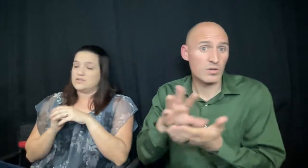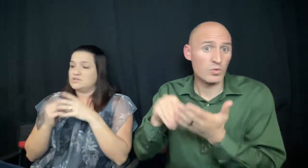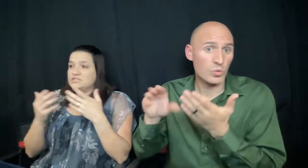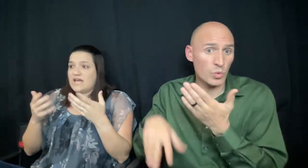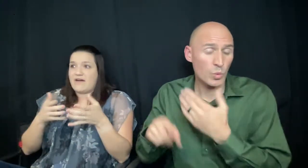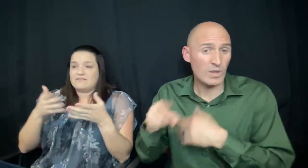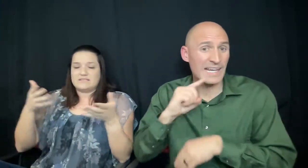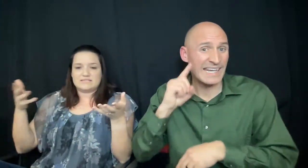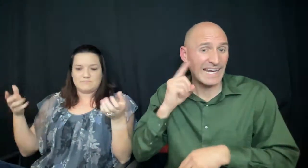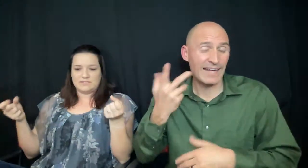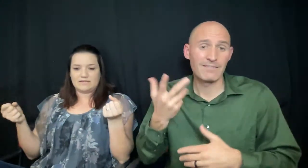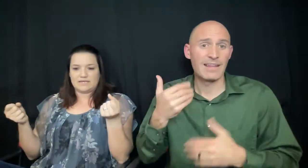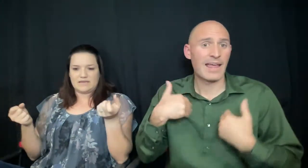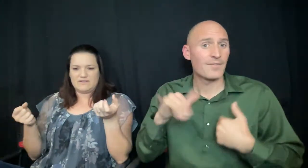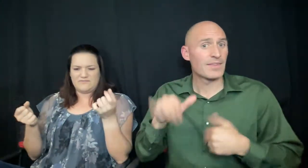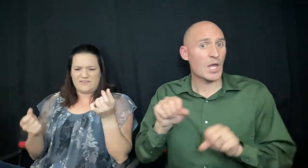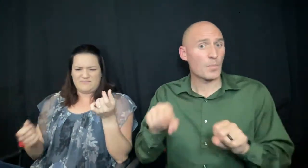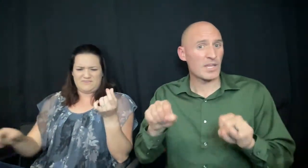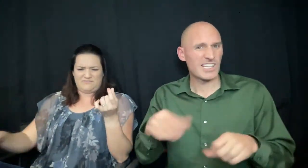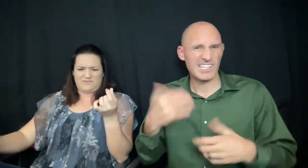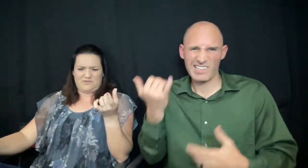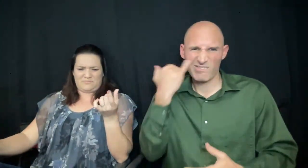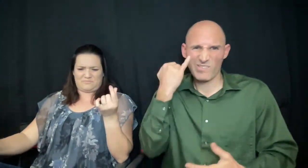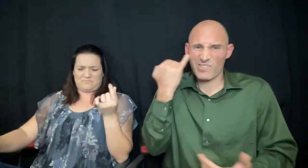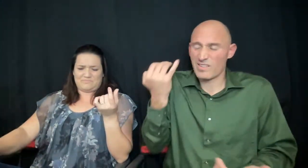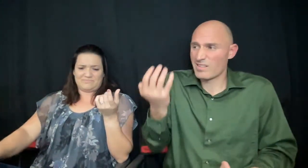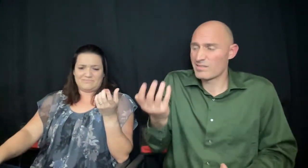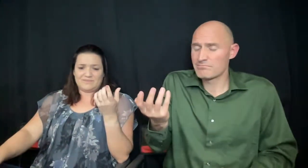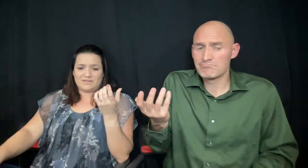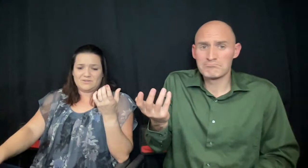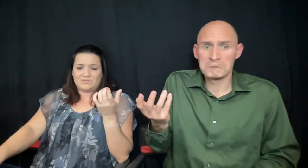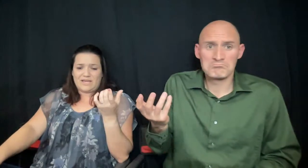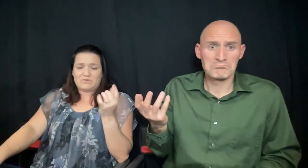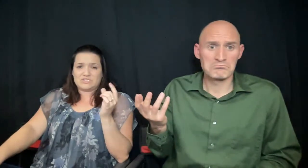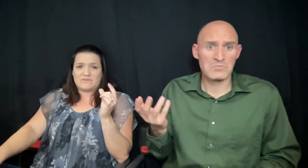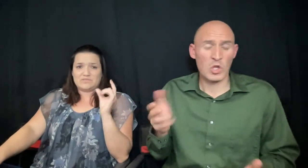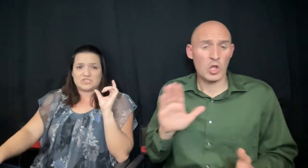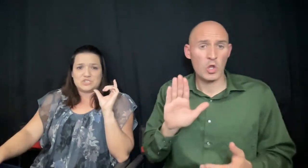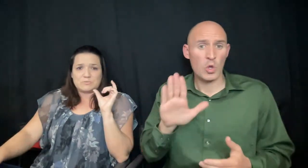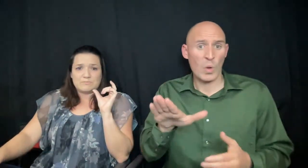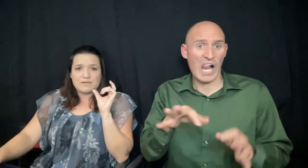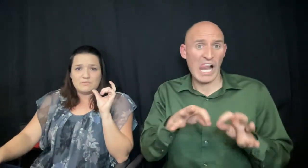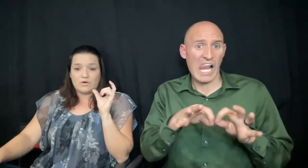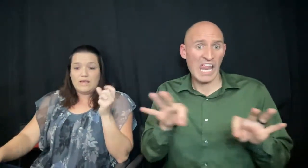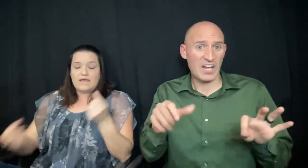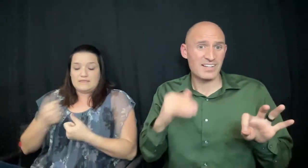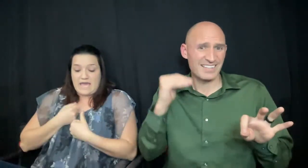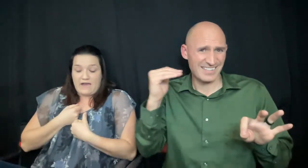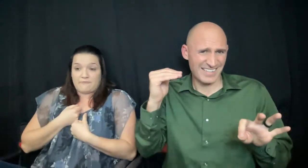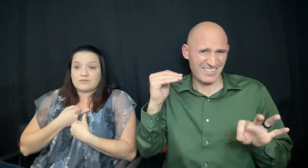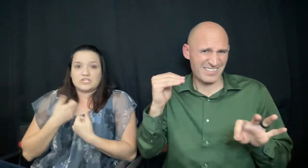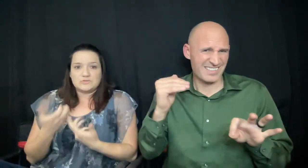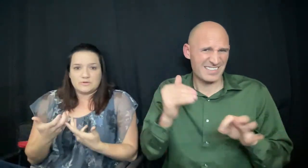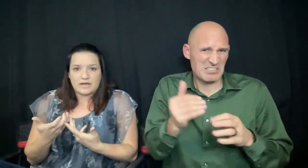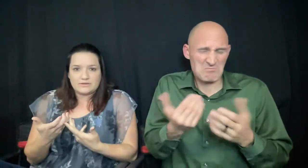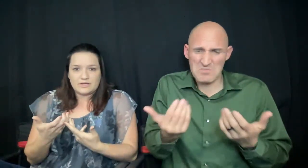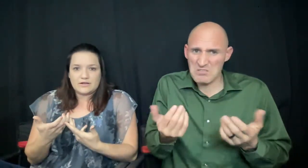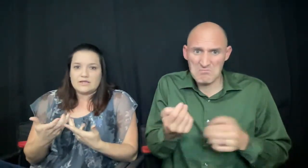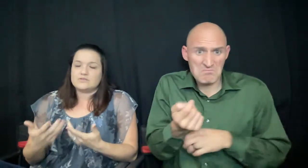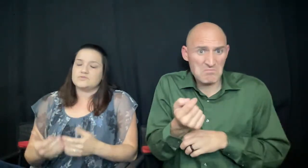just having this ability, even if your language level is super minimal, the effort that you put out there is